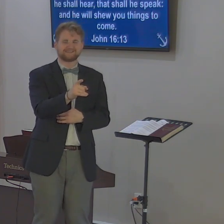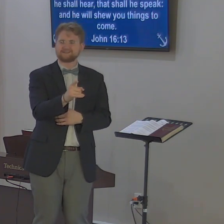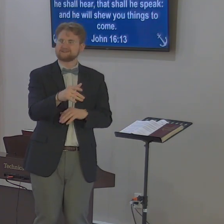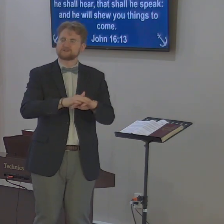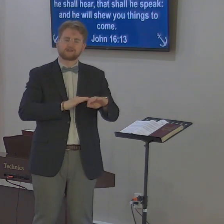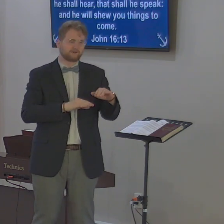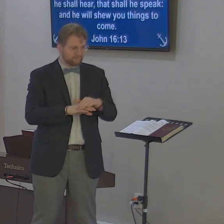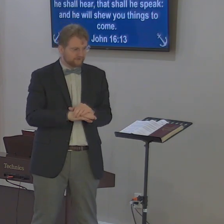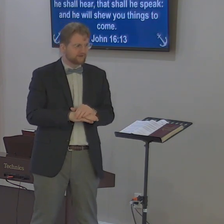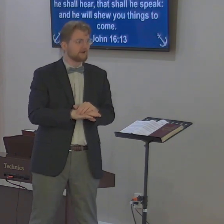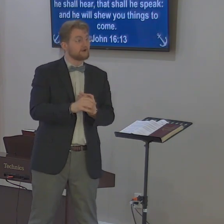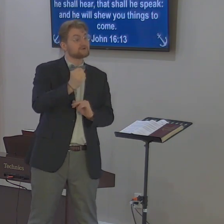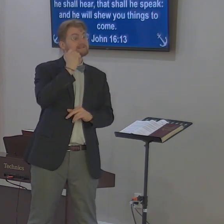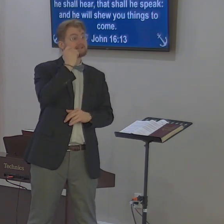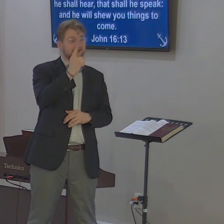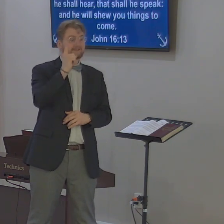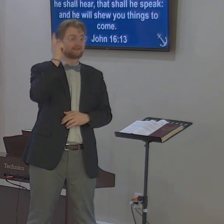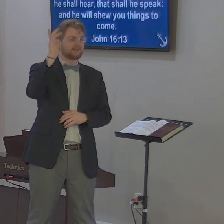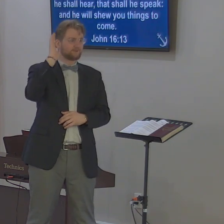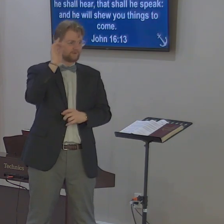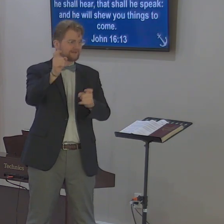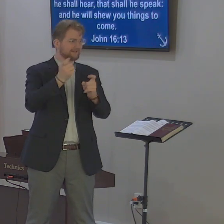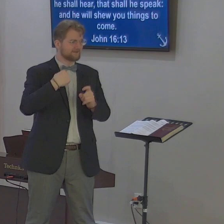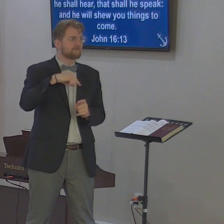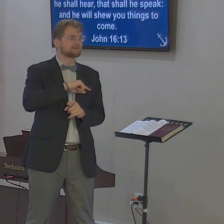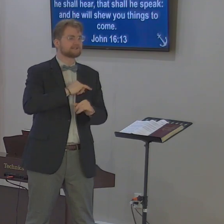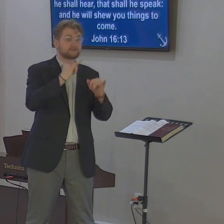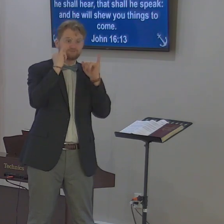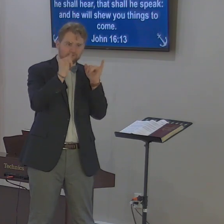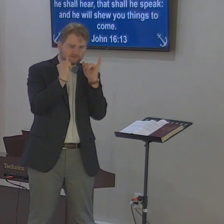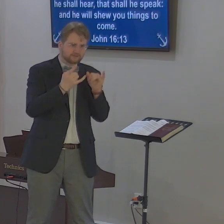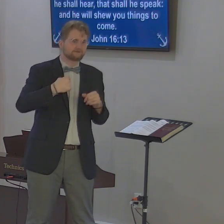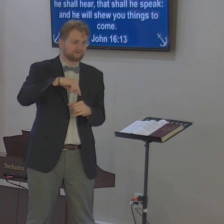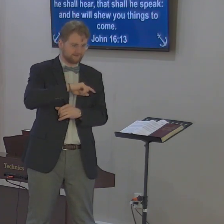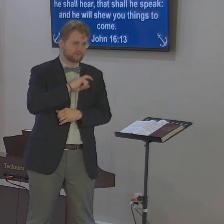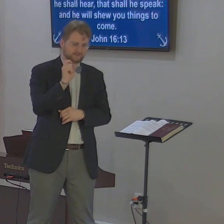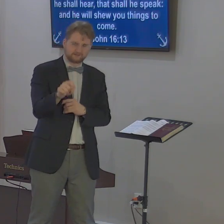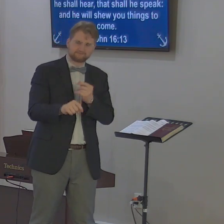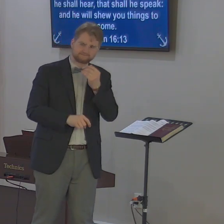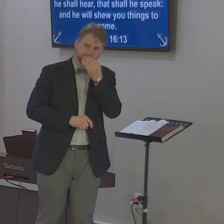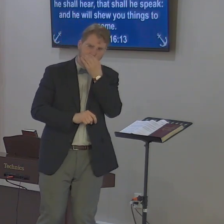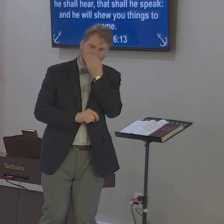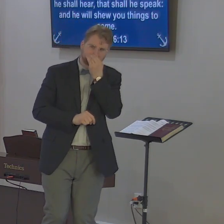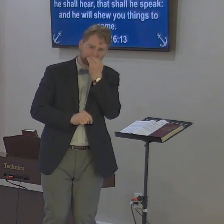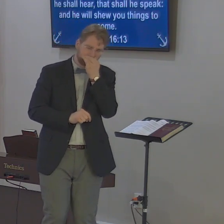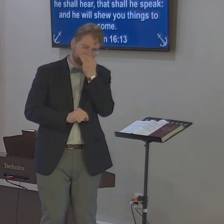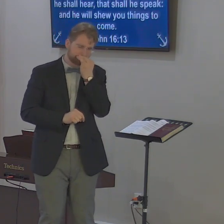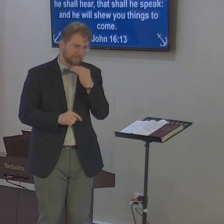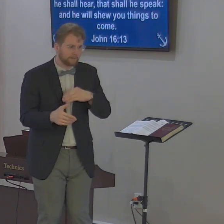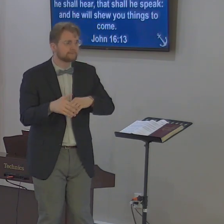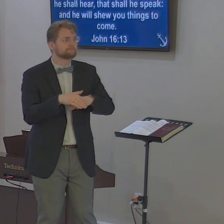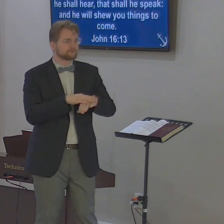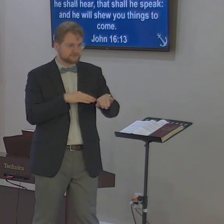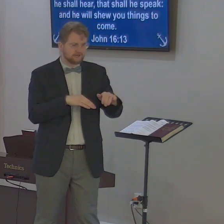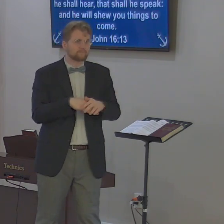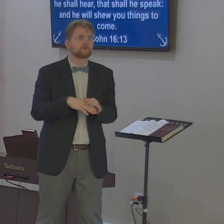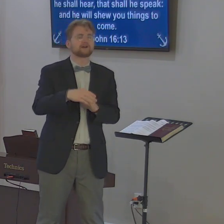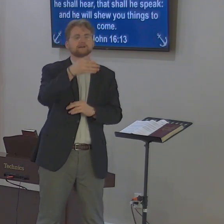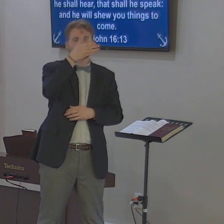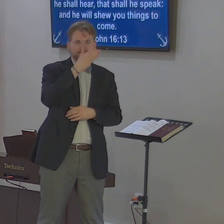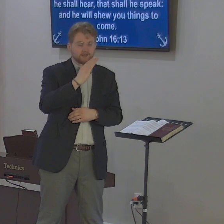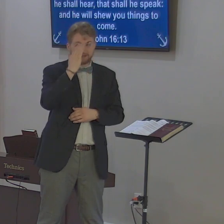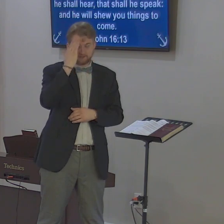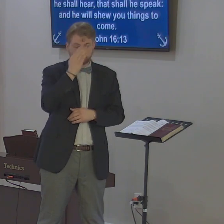instruction that we need. There's comfort. Can I just say this? There's comfort in God knowing that you're his